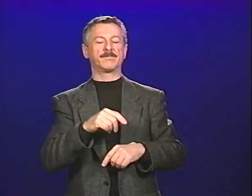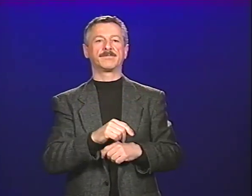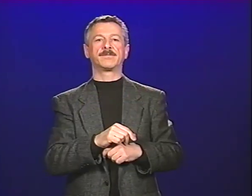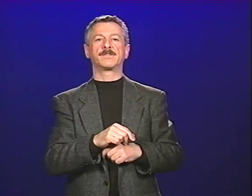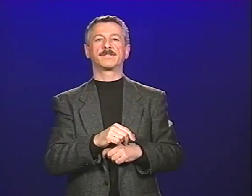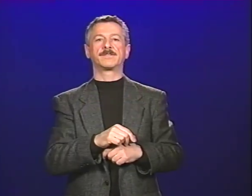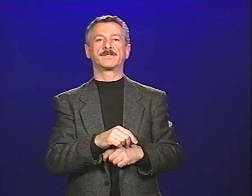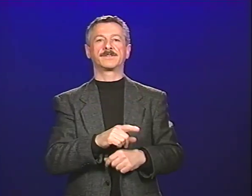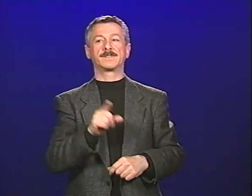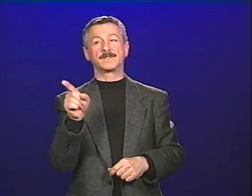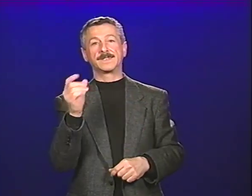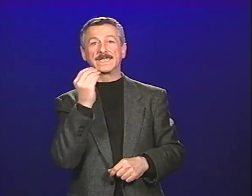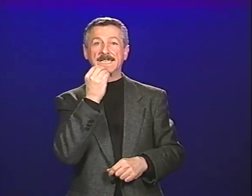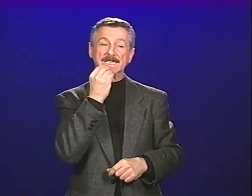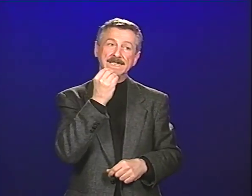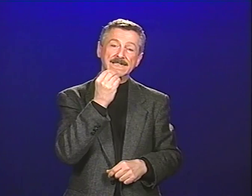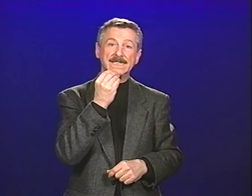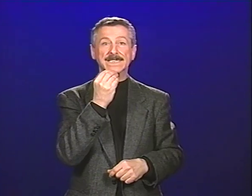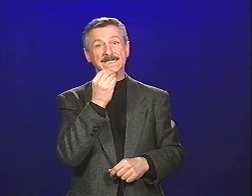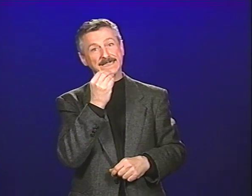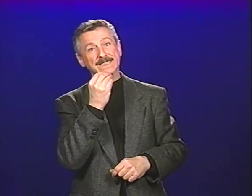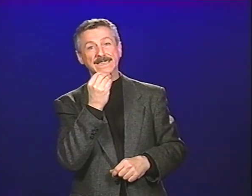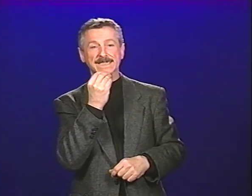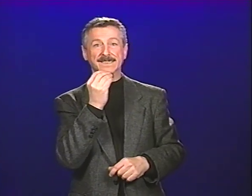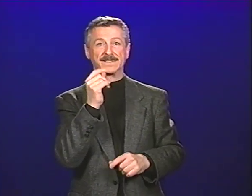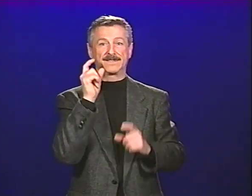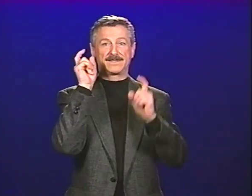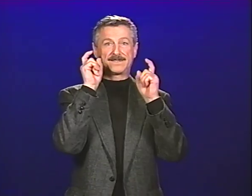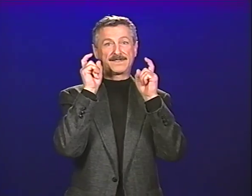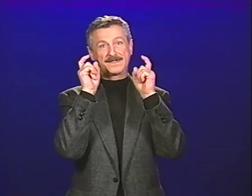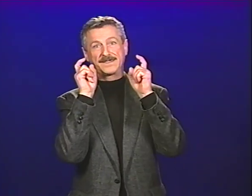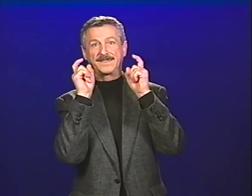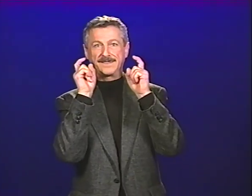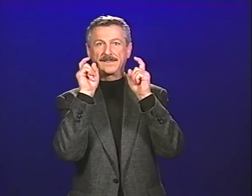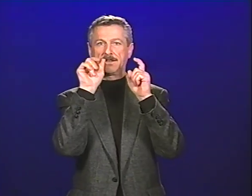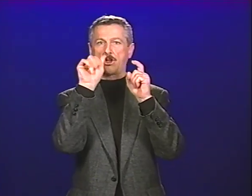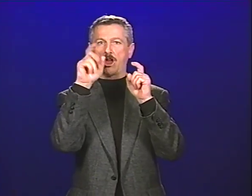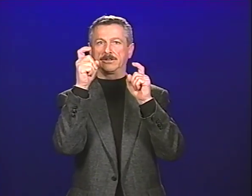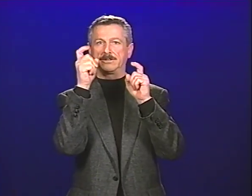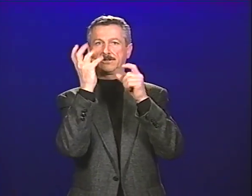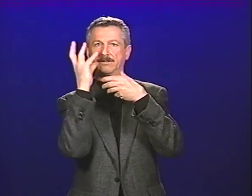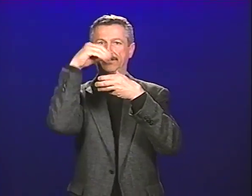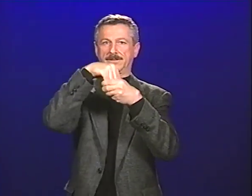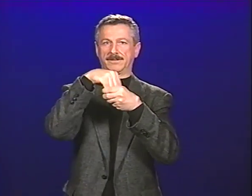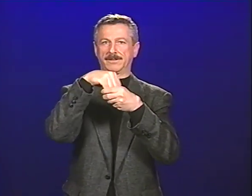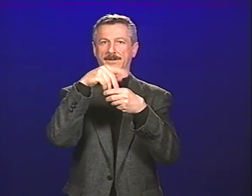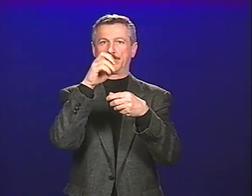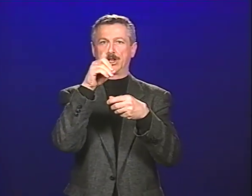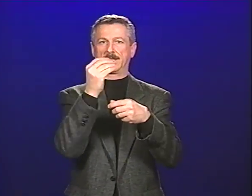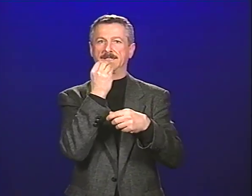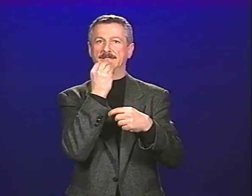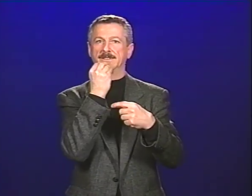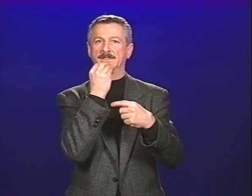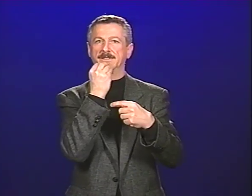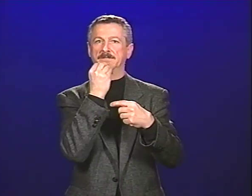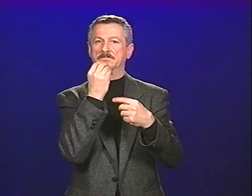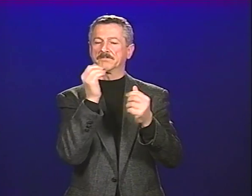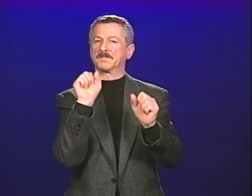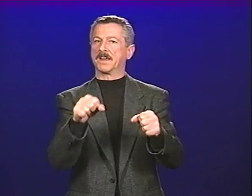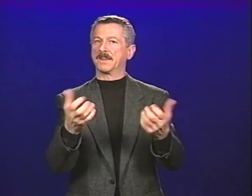example. Pro 3 might eat. The non-manual signal and headshake conveys the information of might related